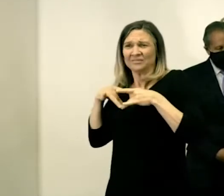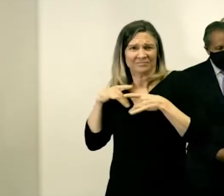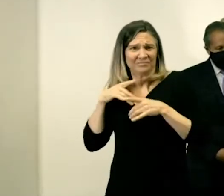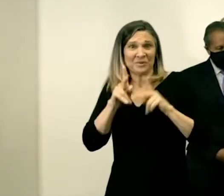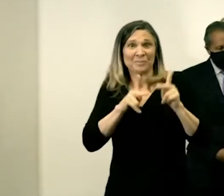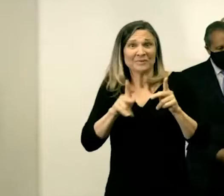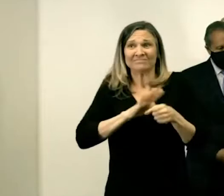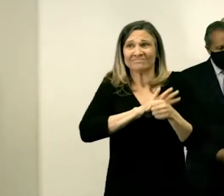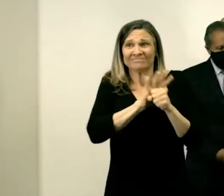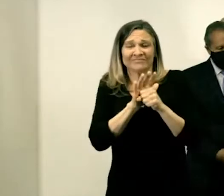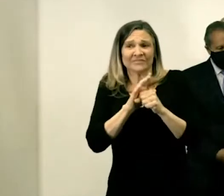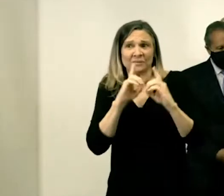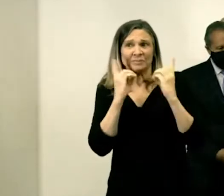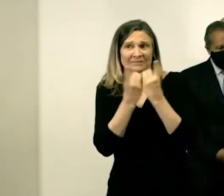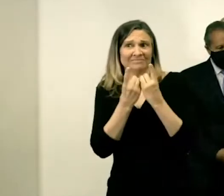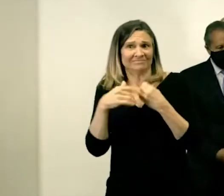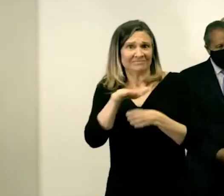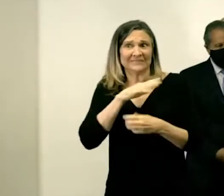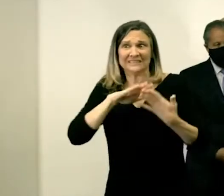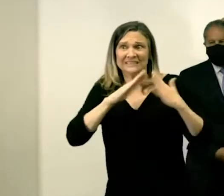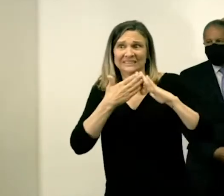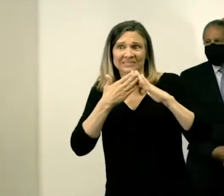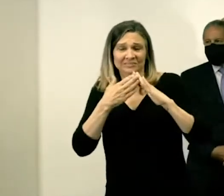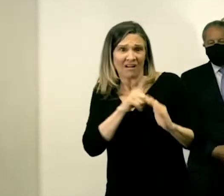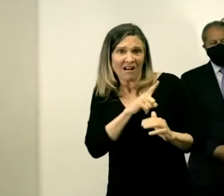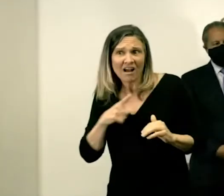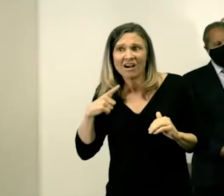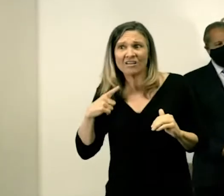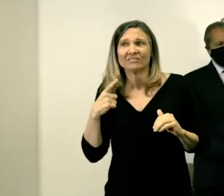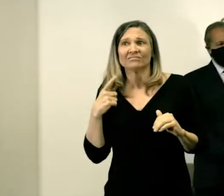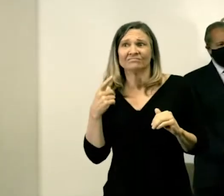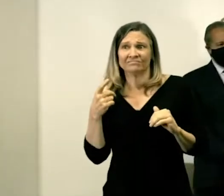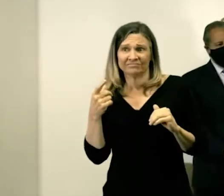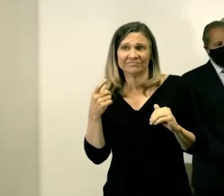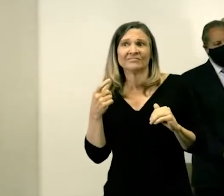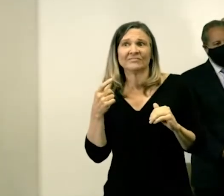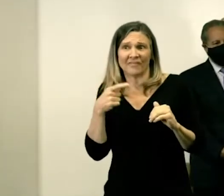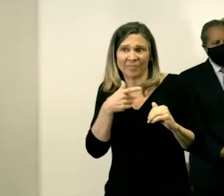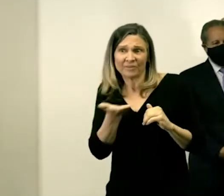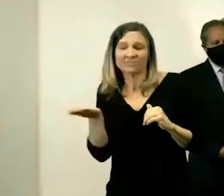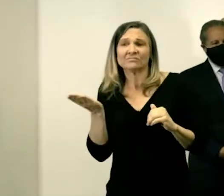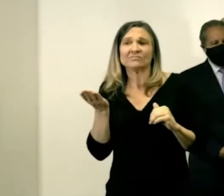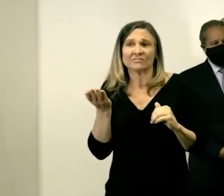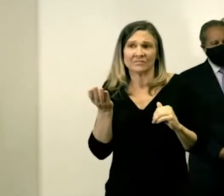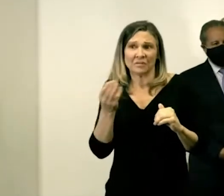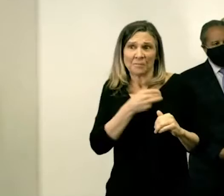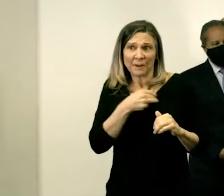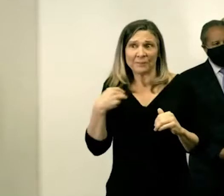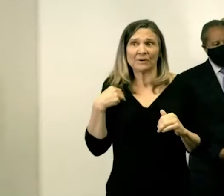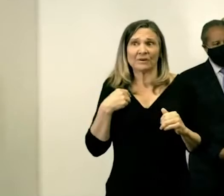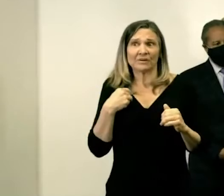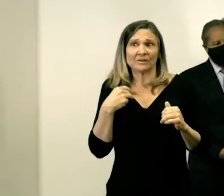My colleagues on the city council, my mayor pro tem is here, and others, and members of the college